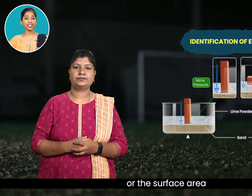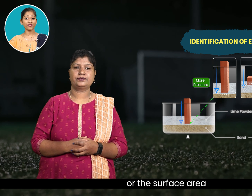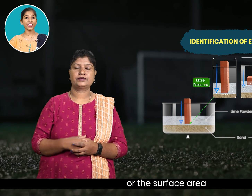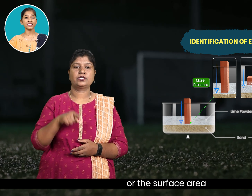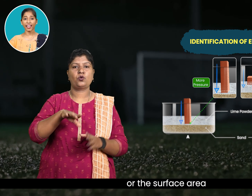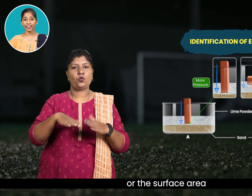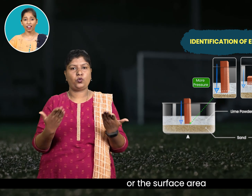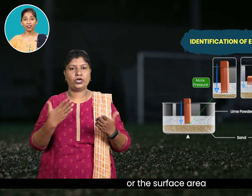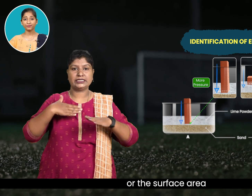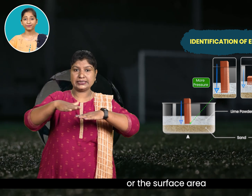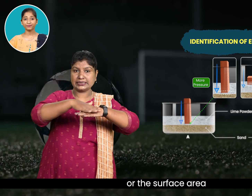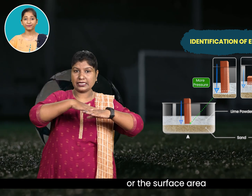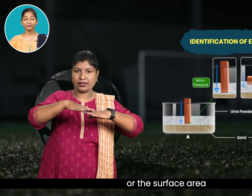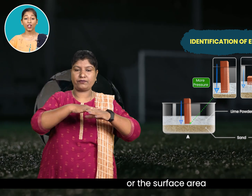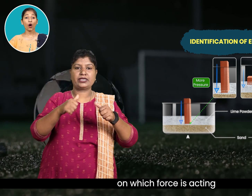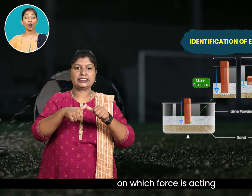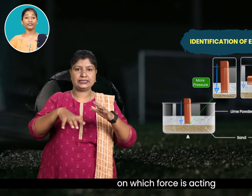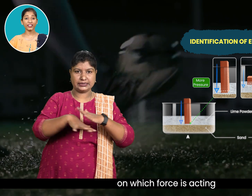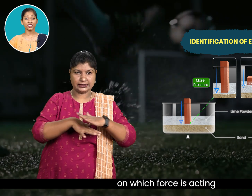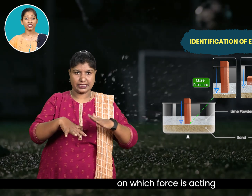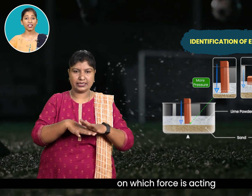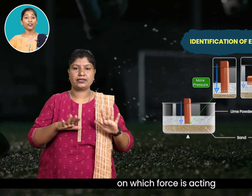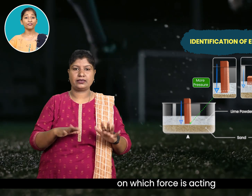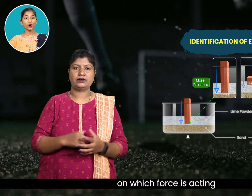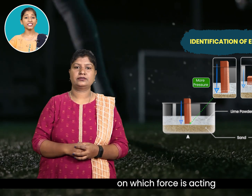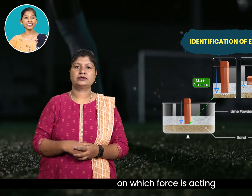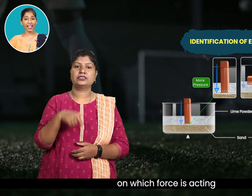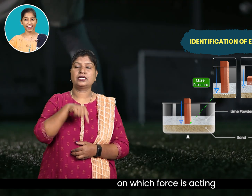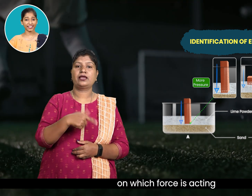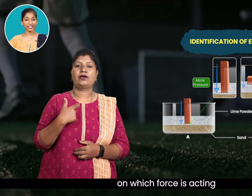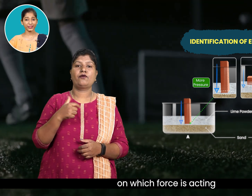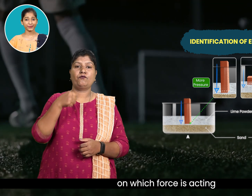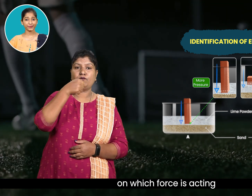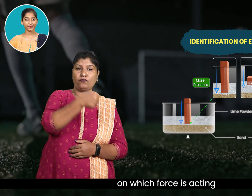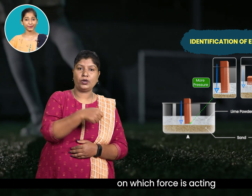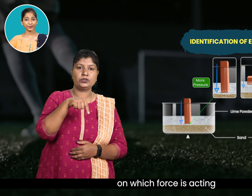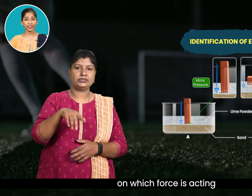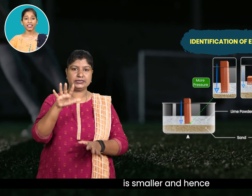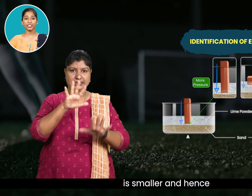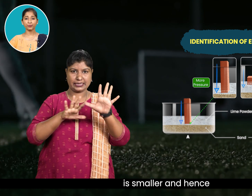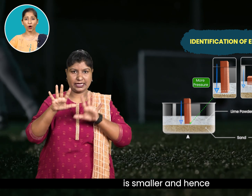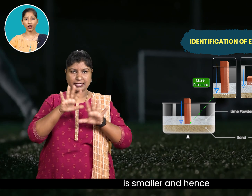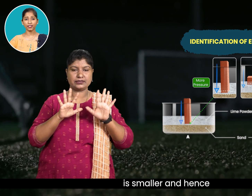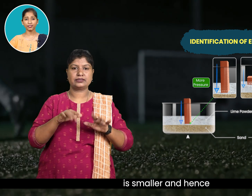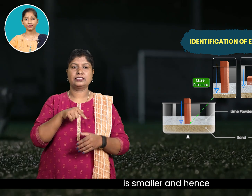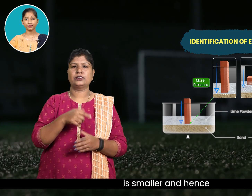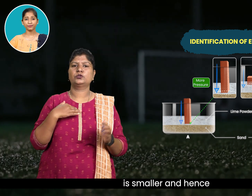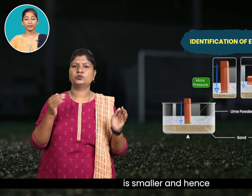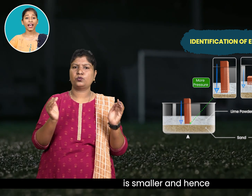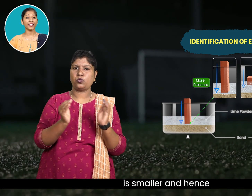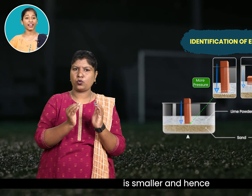or the surface area on which force is acting is